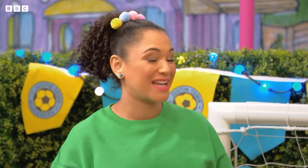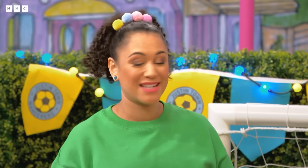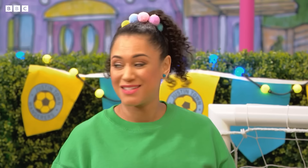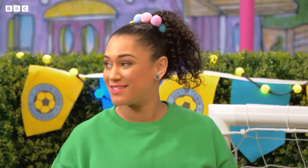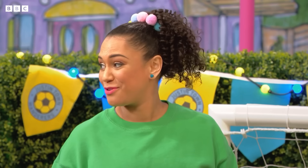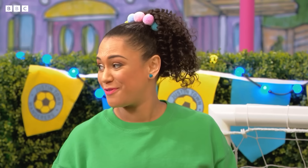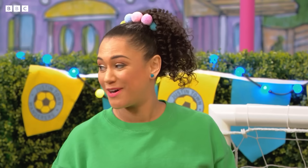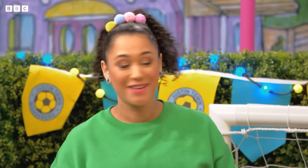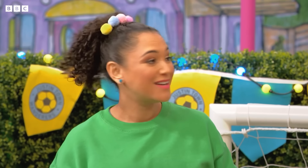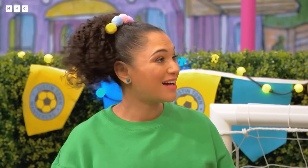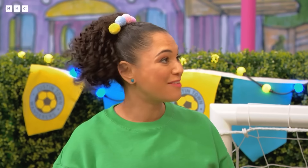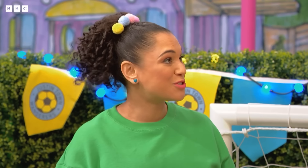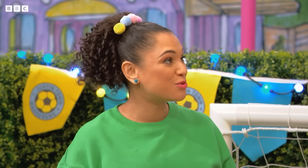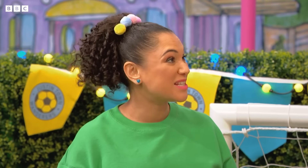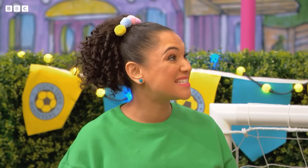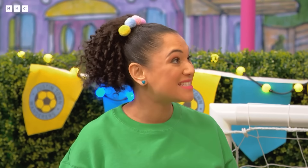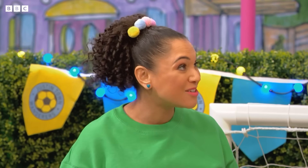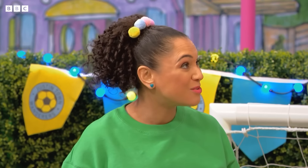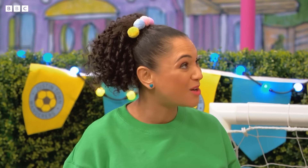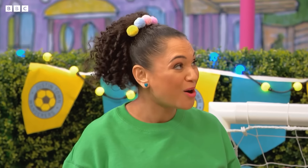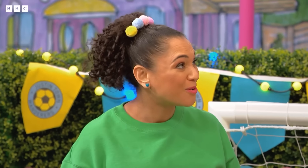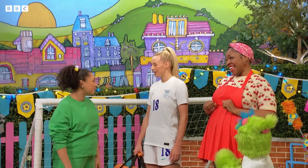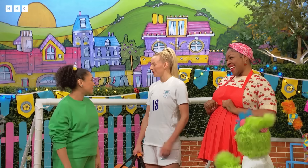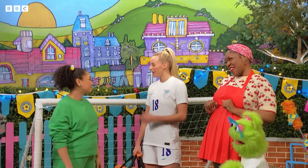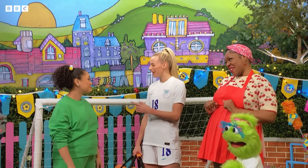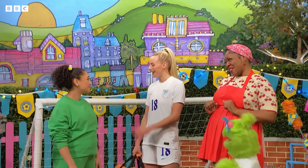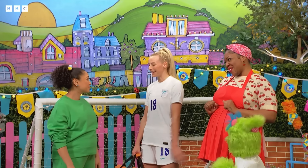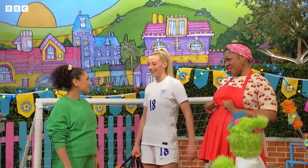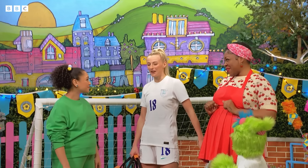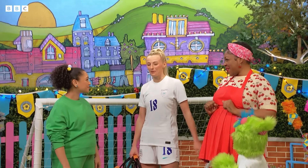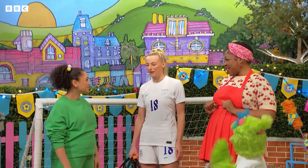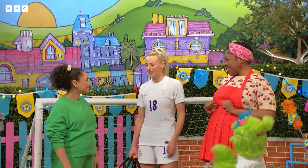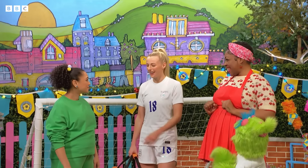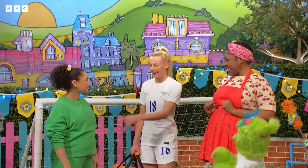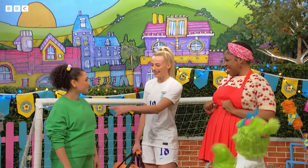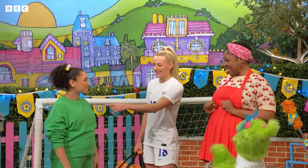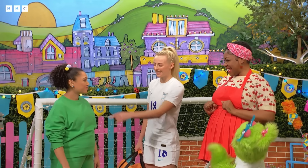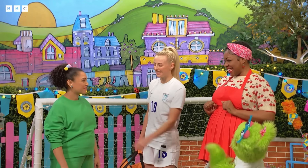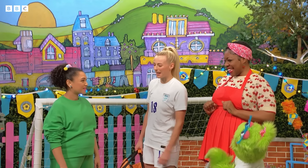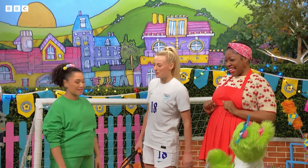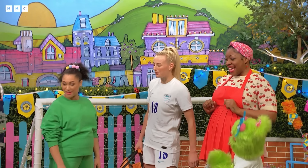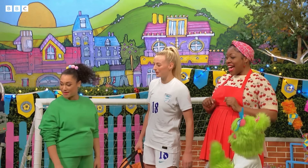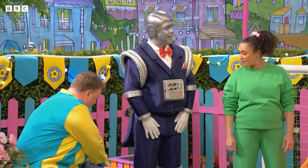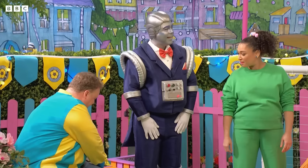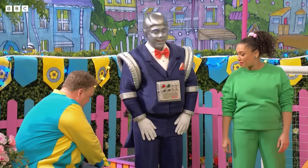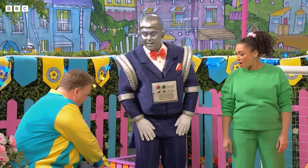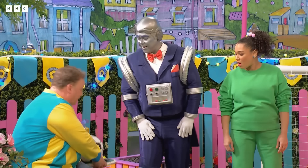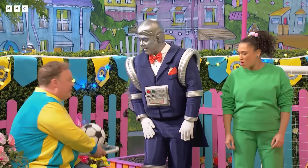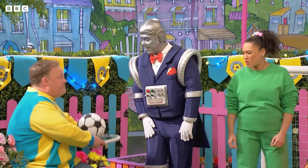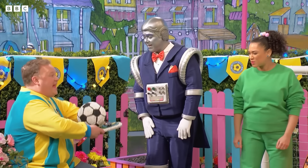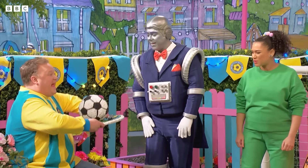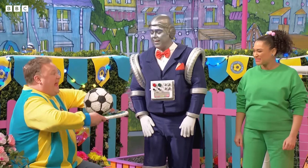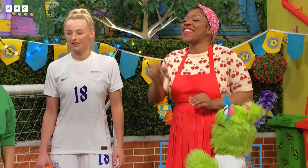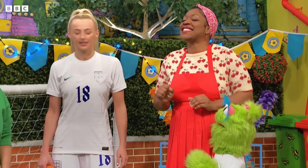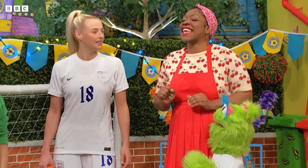and so far, I haven't scored a single goal. Well, I can help you. I just need that ball. Yep, no problem. That's a cake.